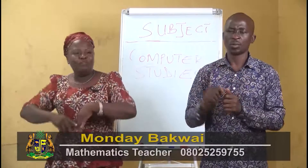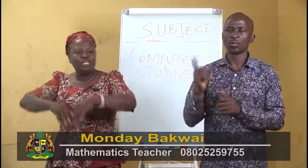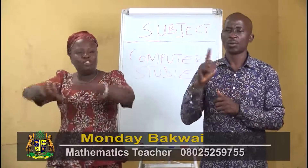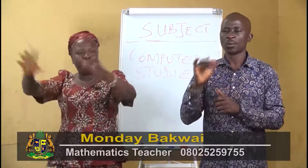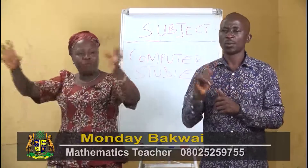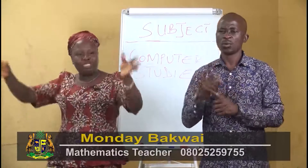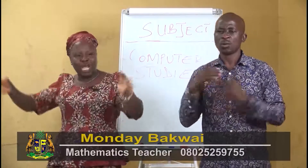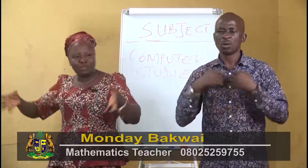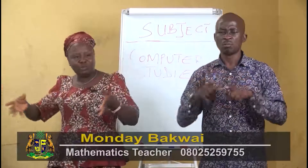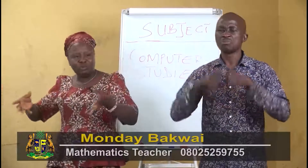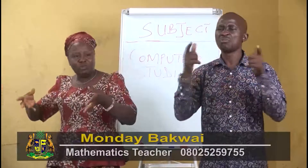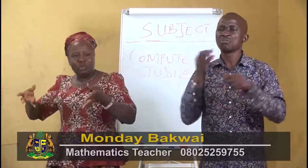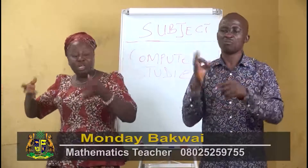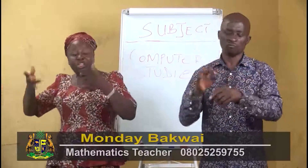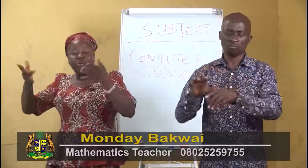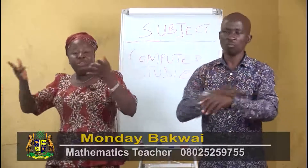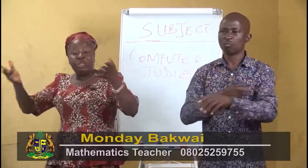whereby you have a lot of computer